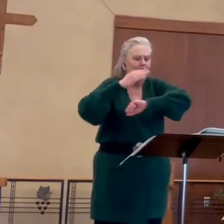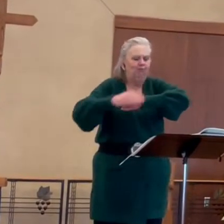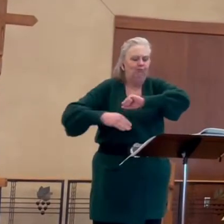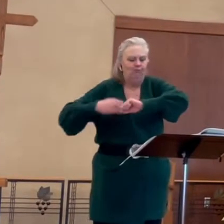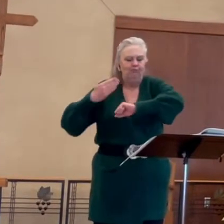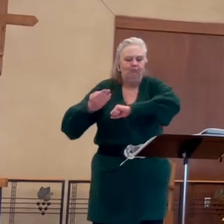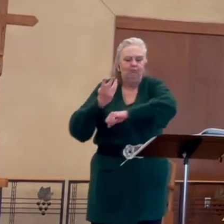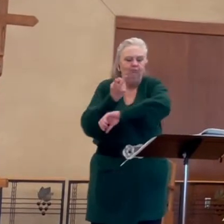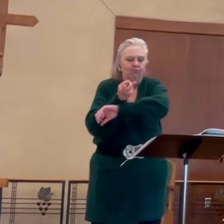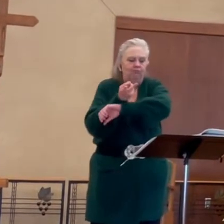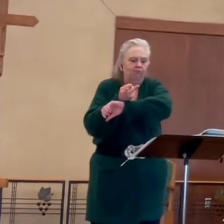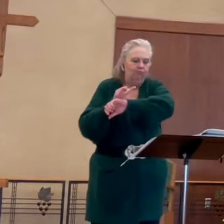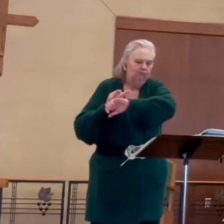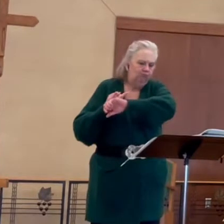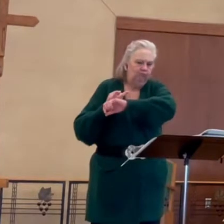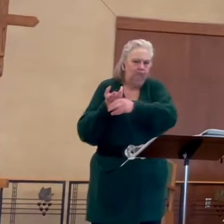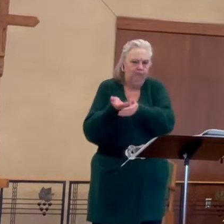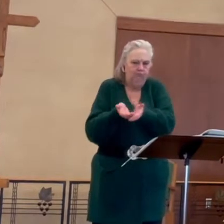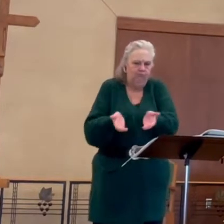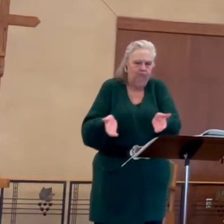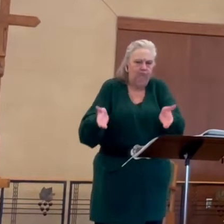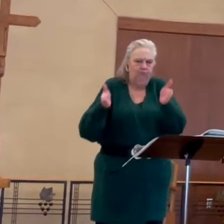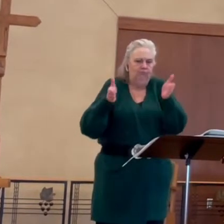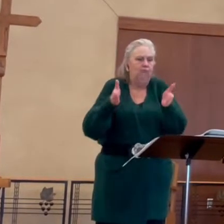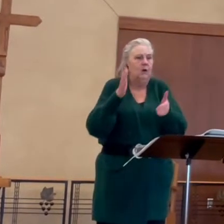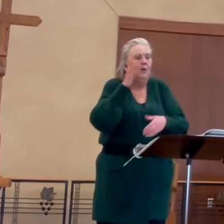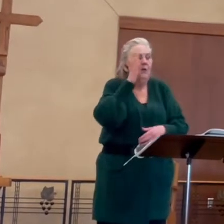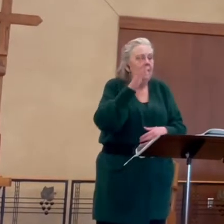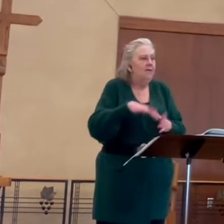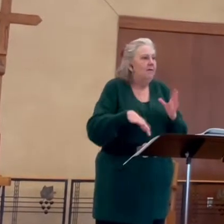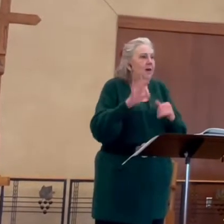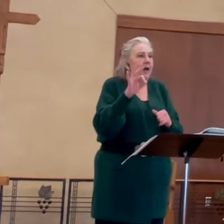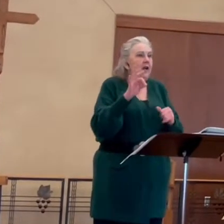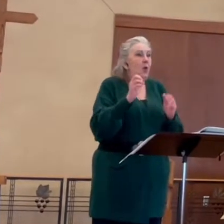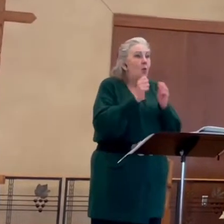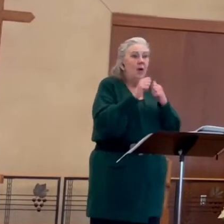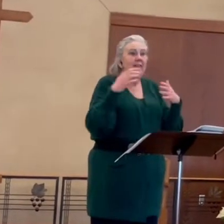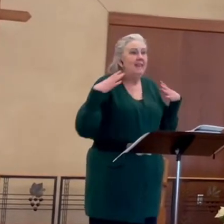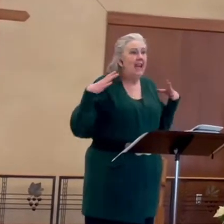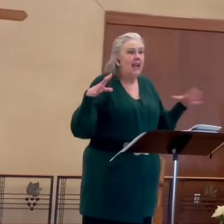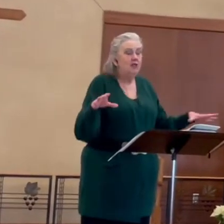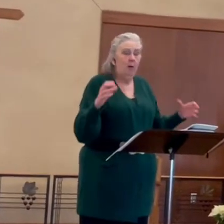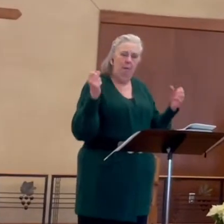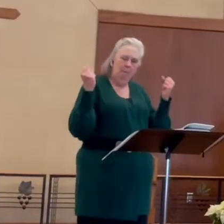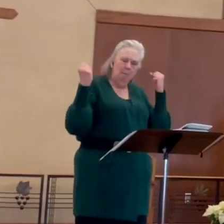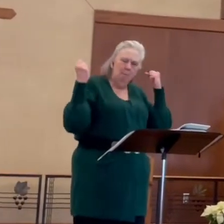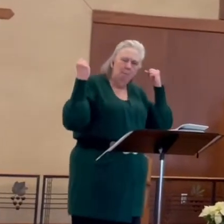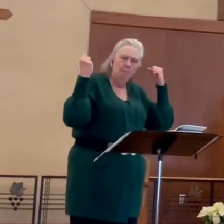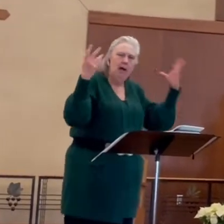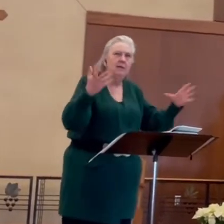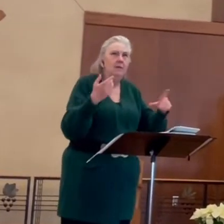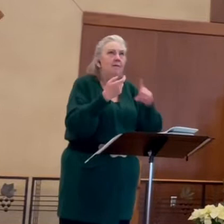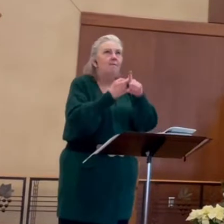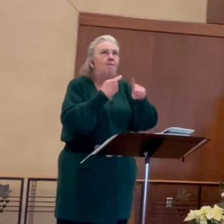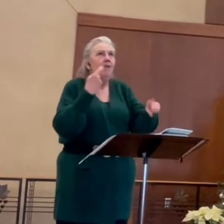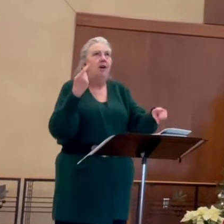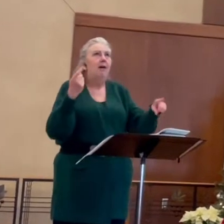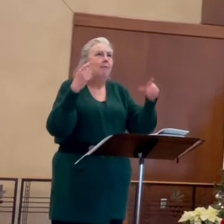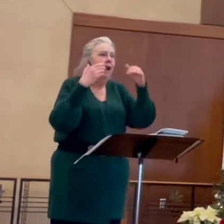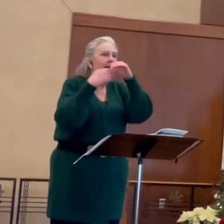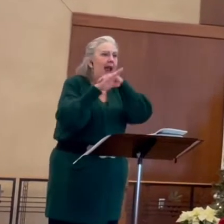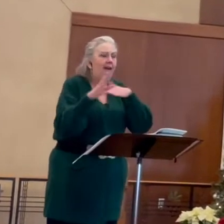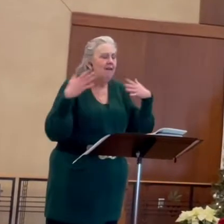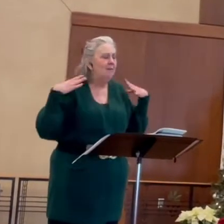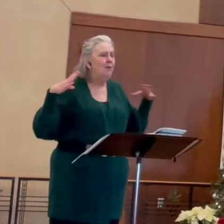and lying in a manger." And suddenly there was with the angel a multitude of the heavenly host, praising God